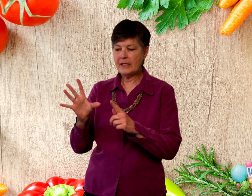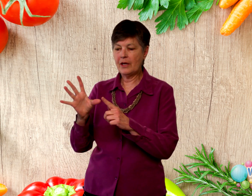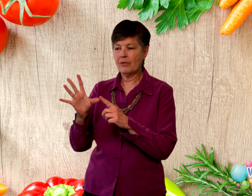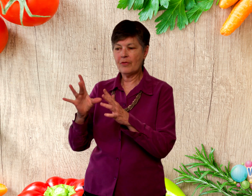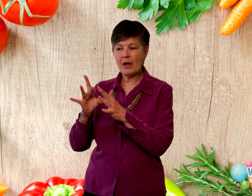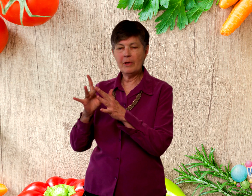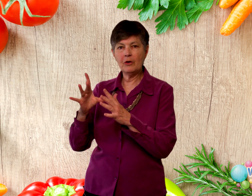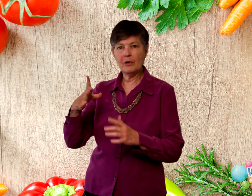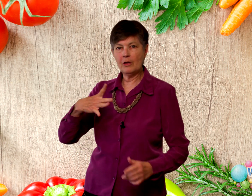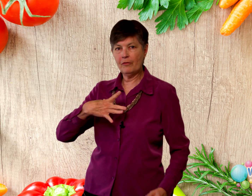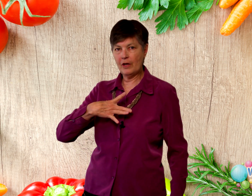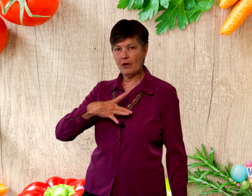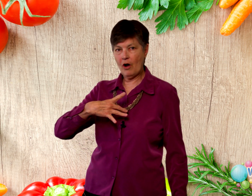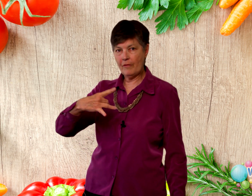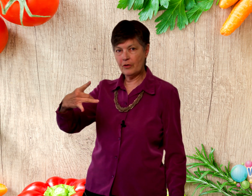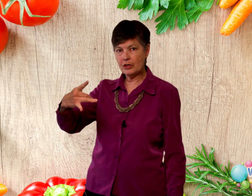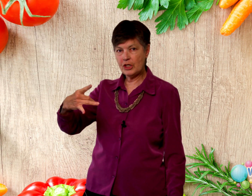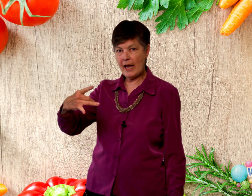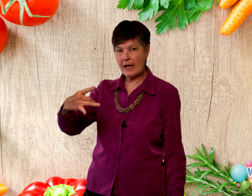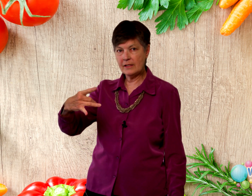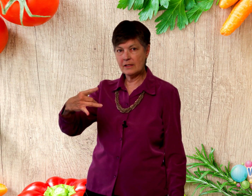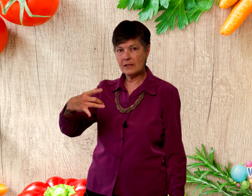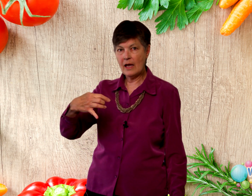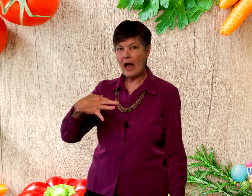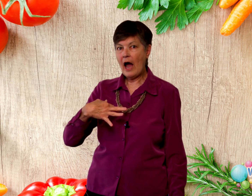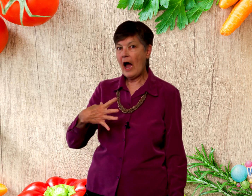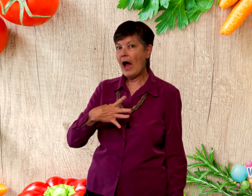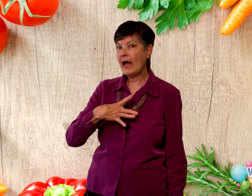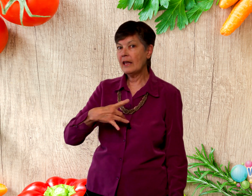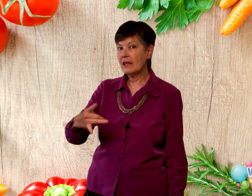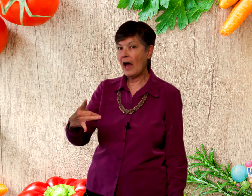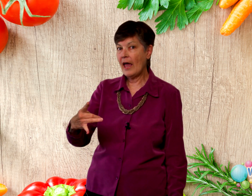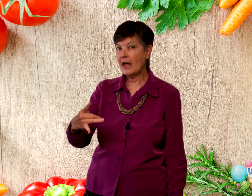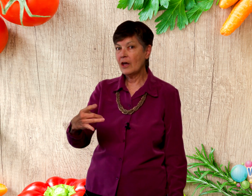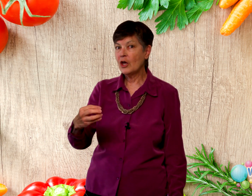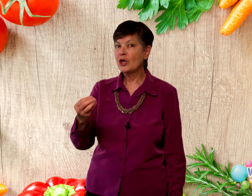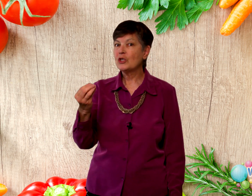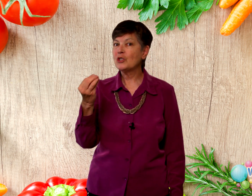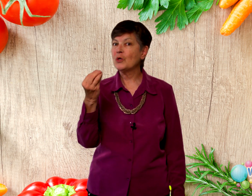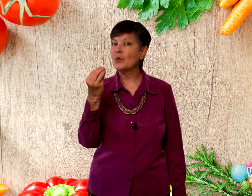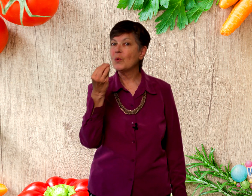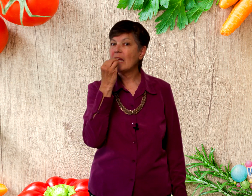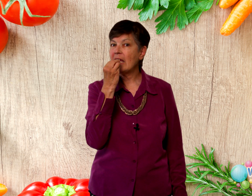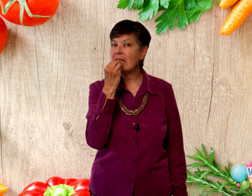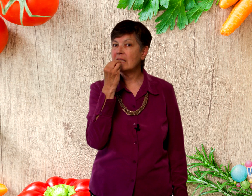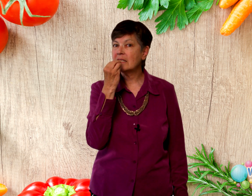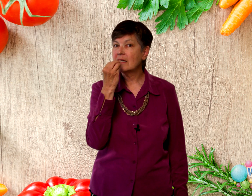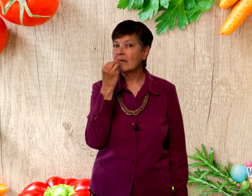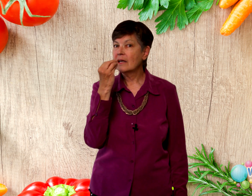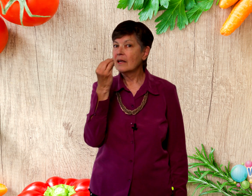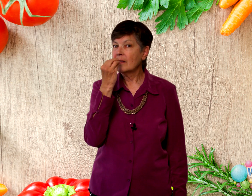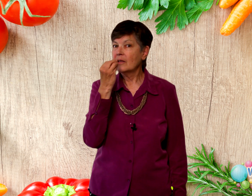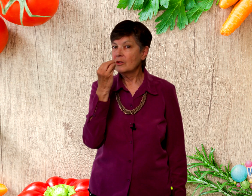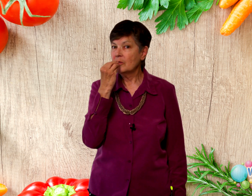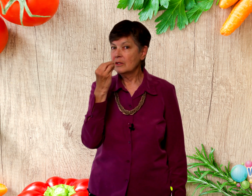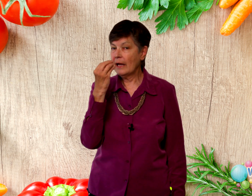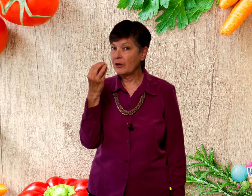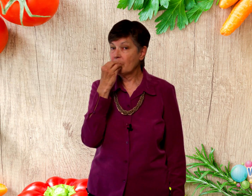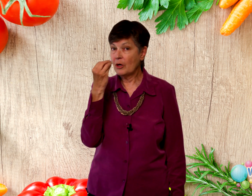take your thumb and your middle finger off your chest. I like to eat, like you're going to